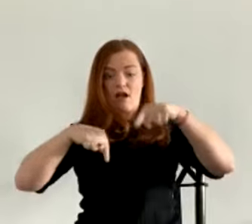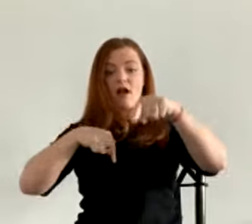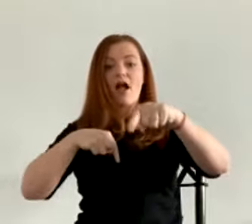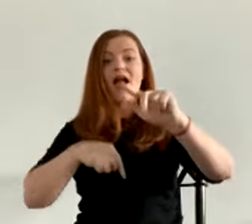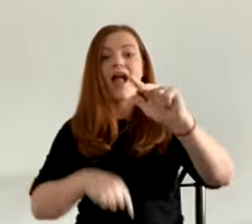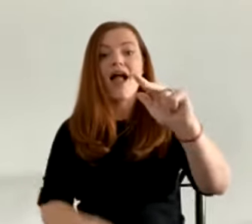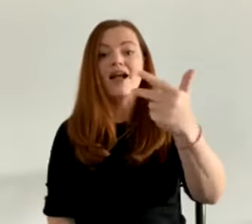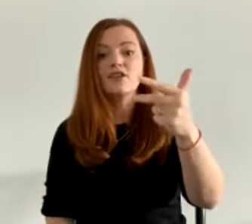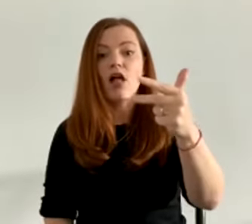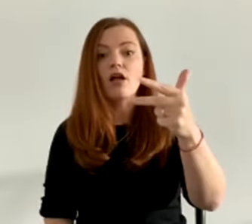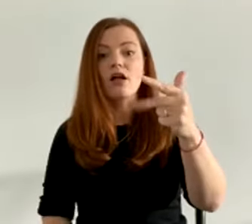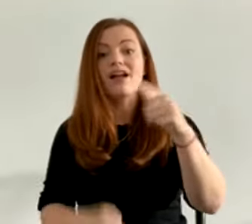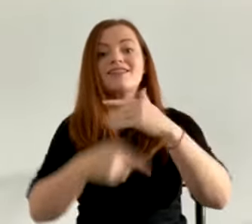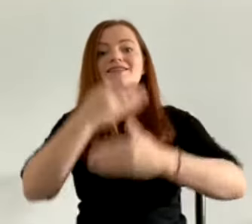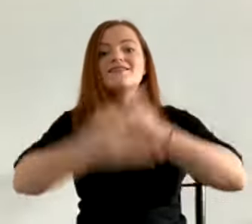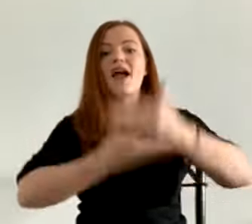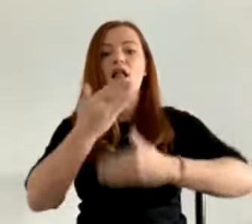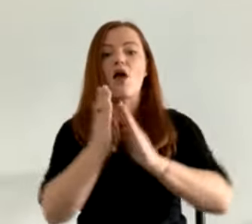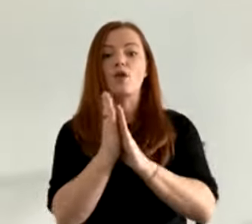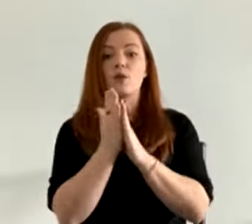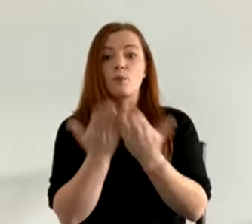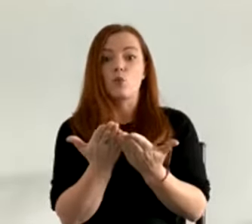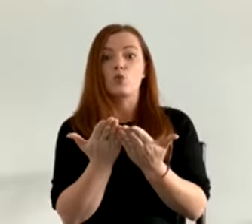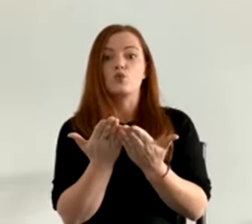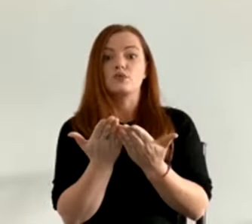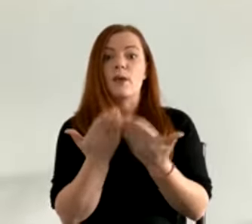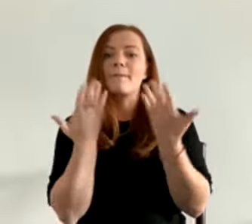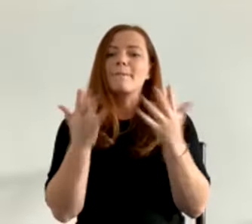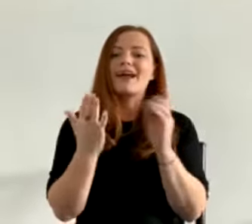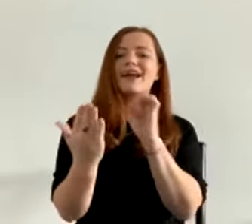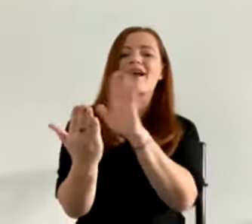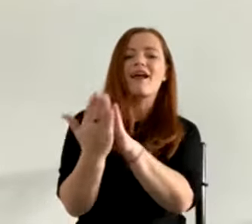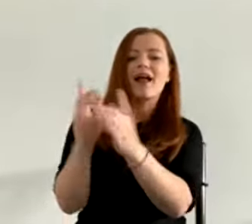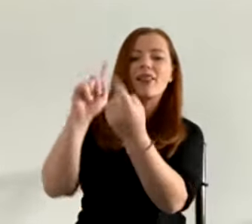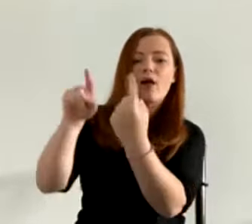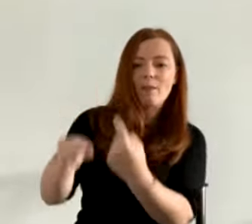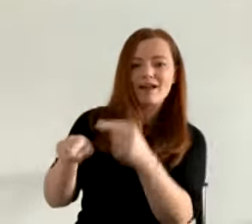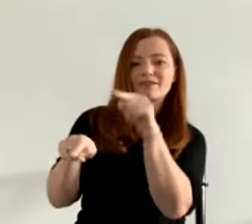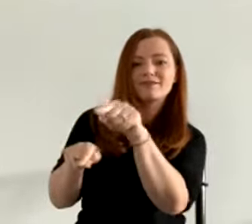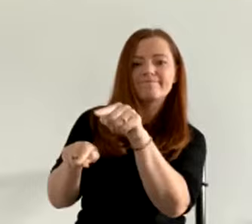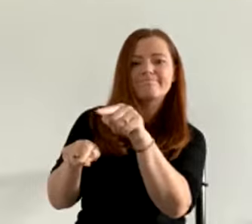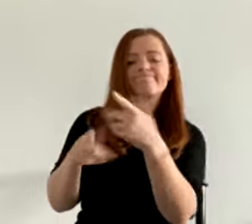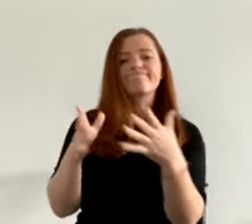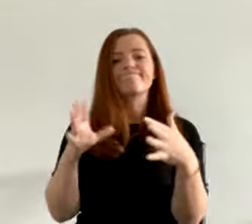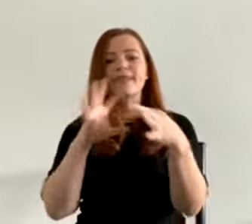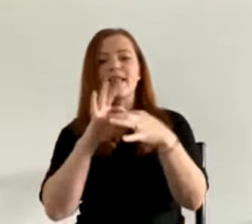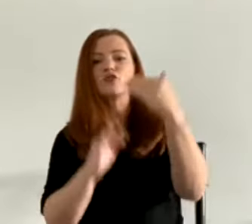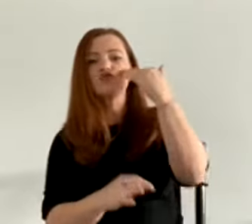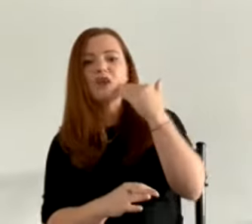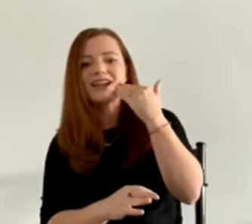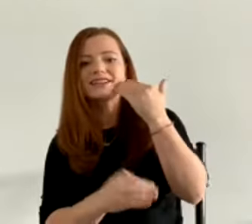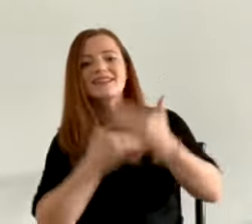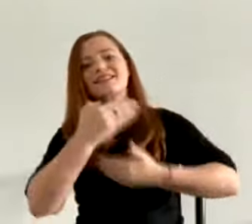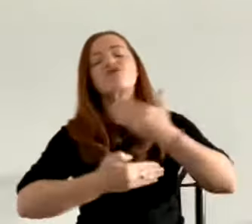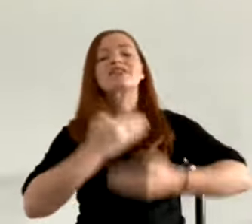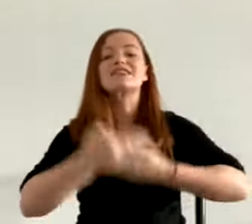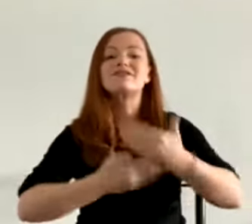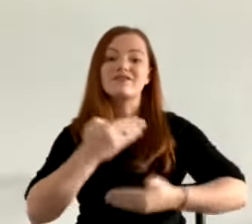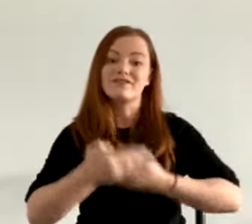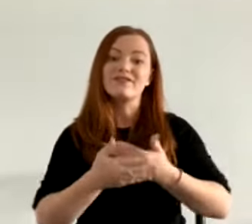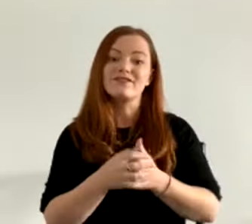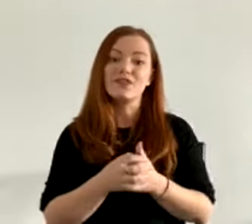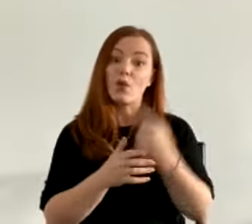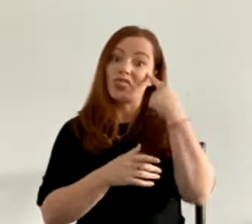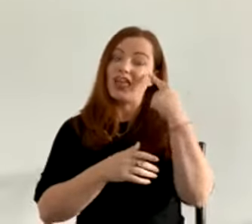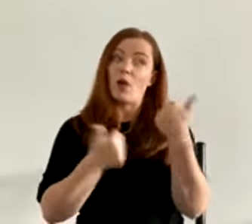that, or having a conversation about race and narratives, and I think that'd be a really interesting